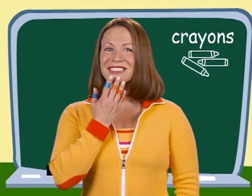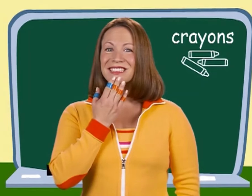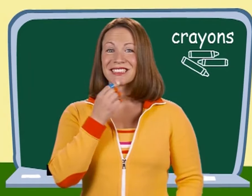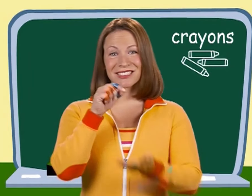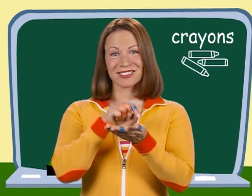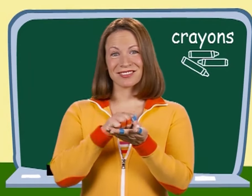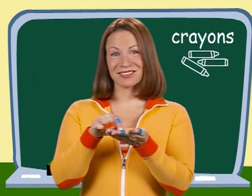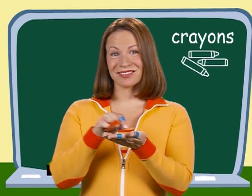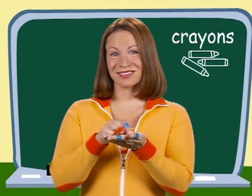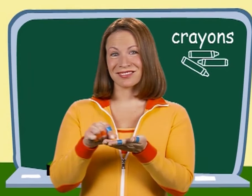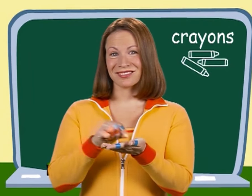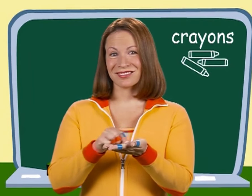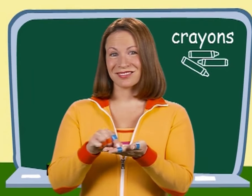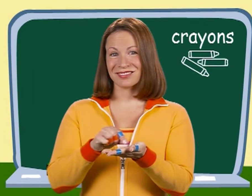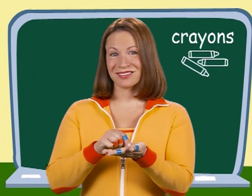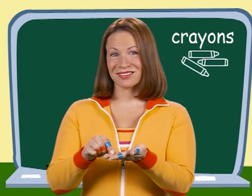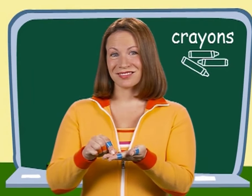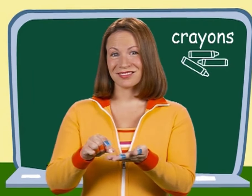Sign crayons.